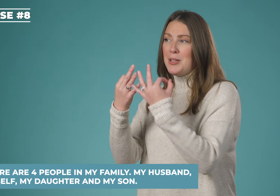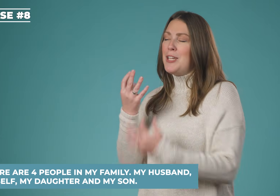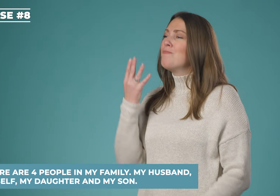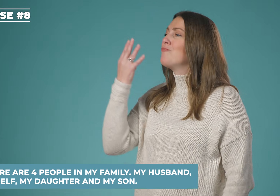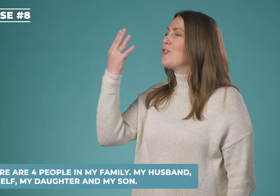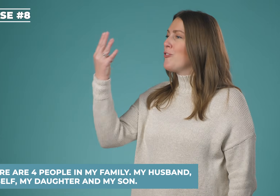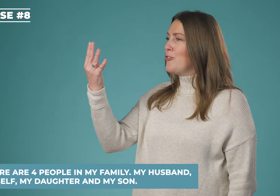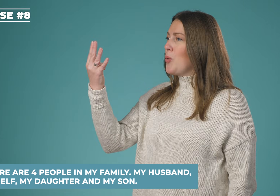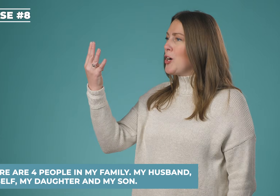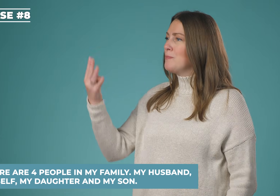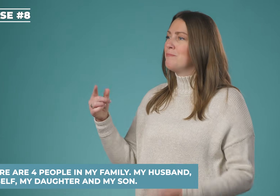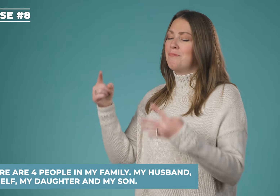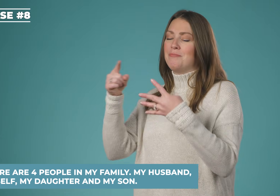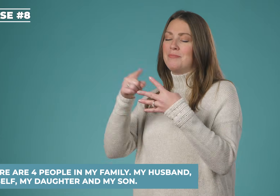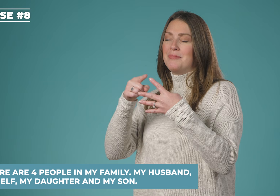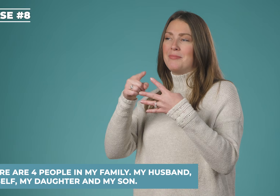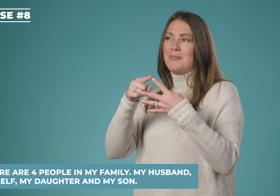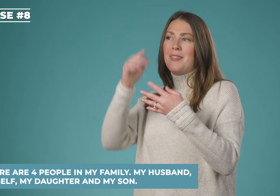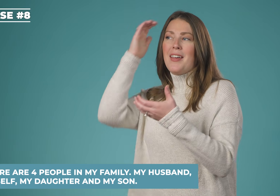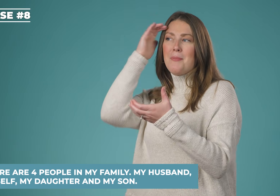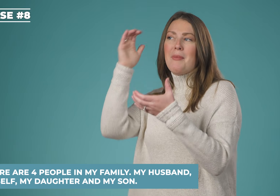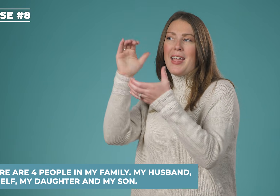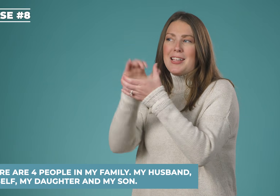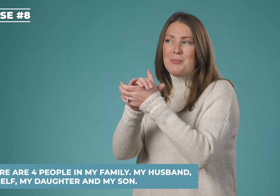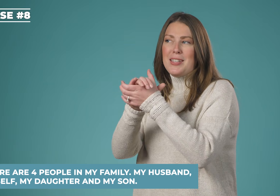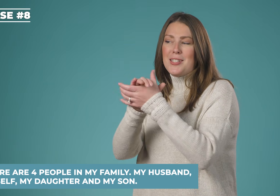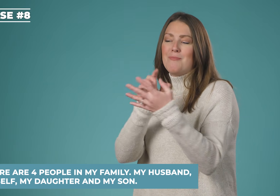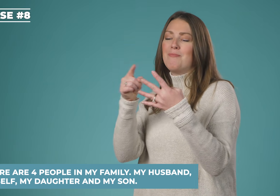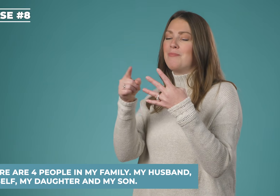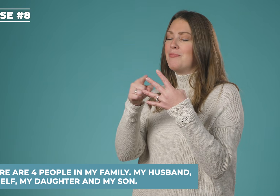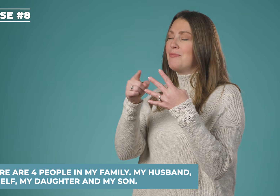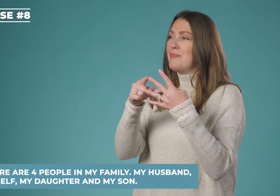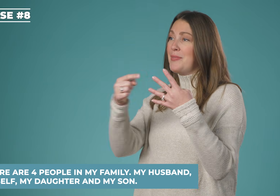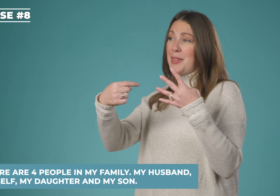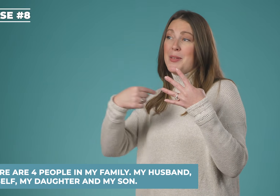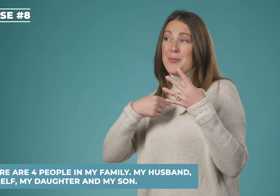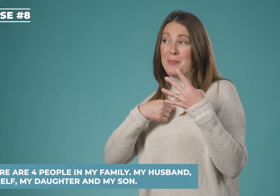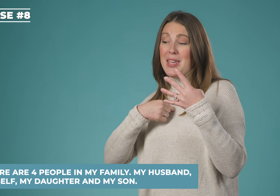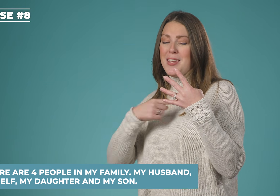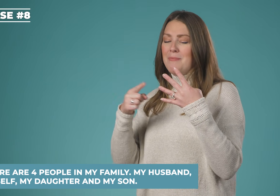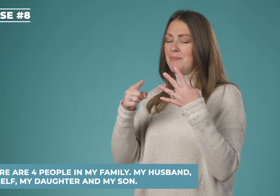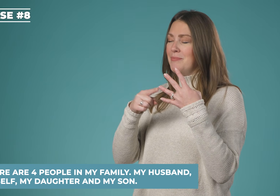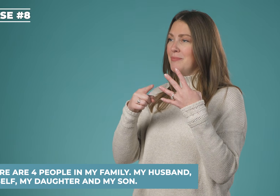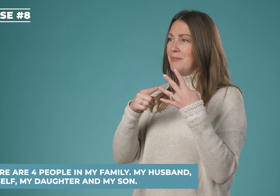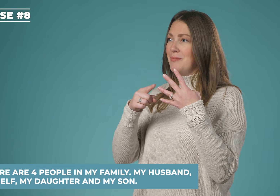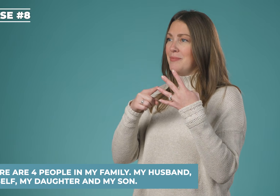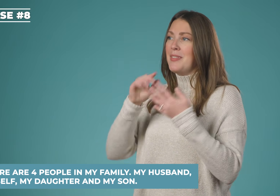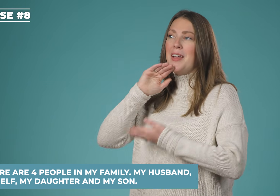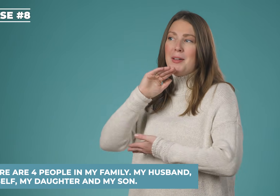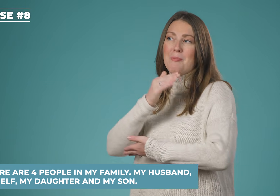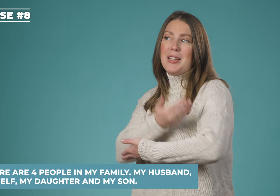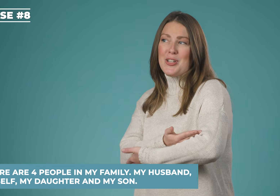family, 4. My husband, me, my